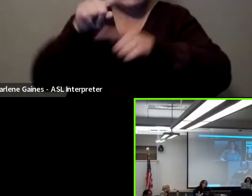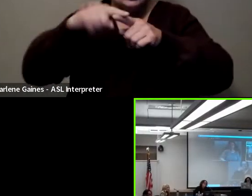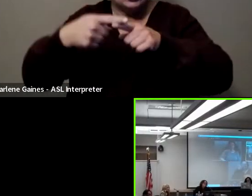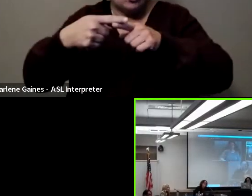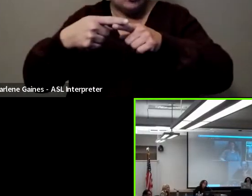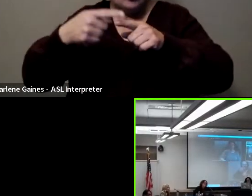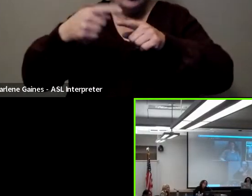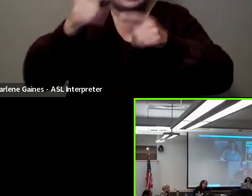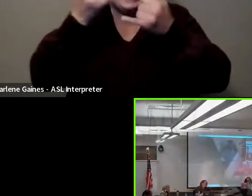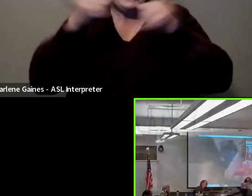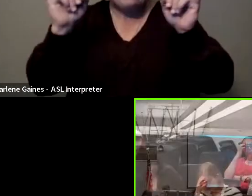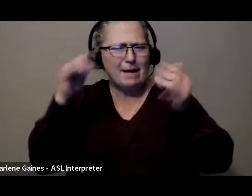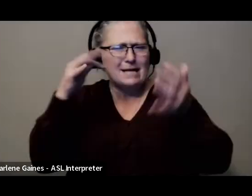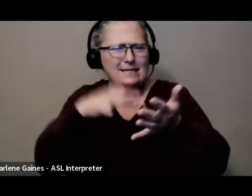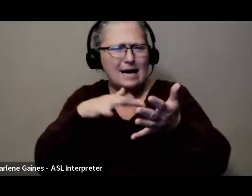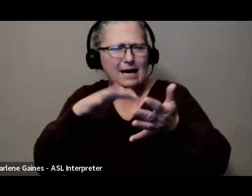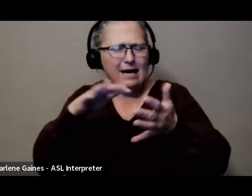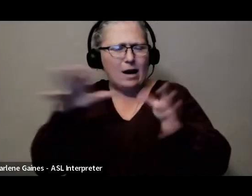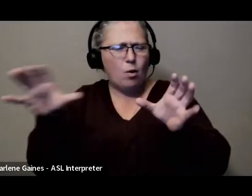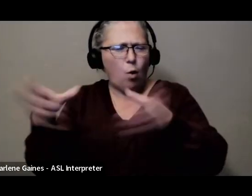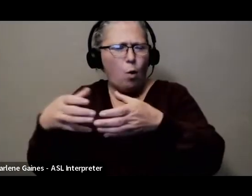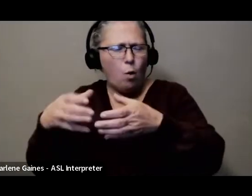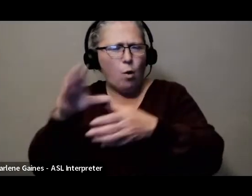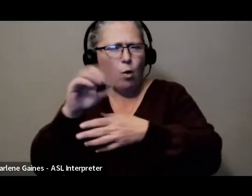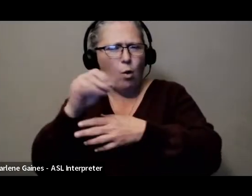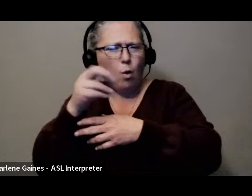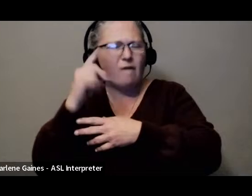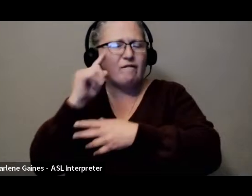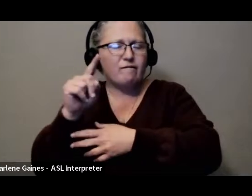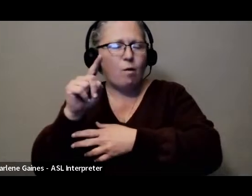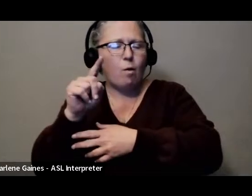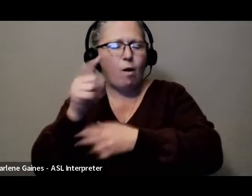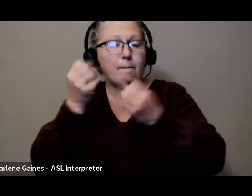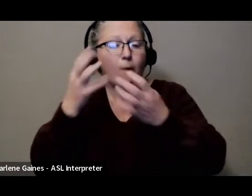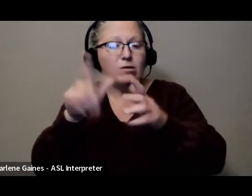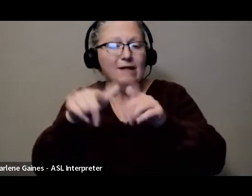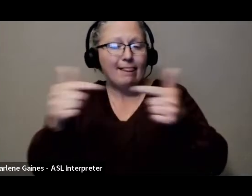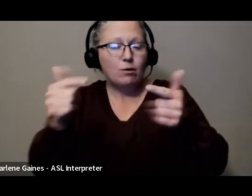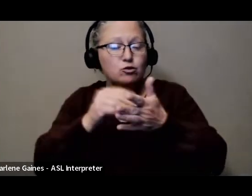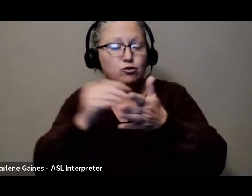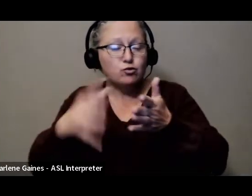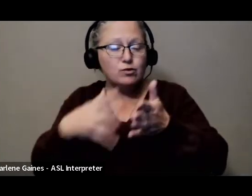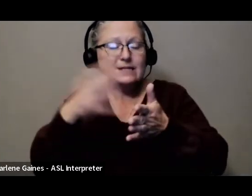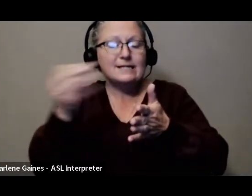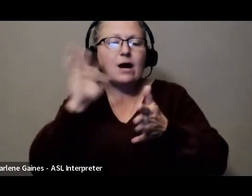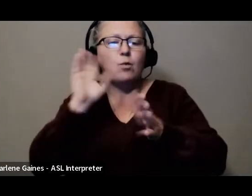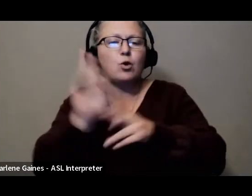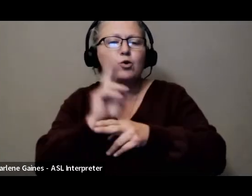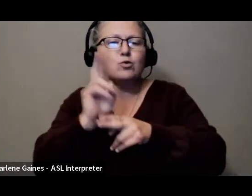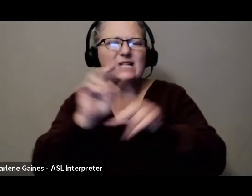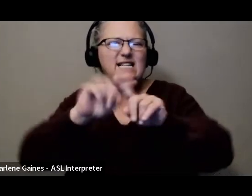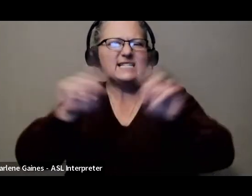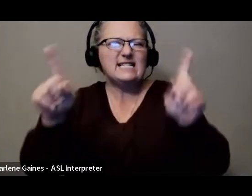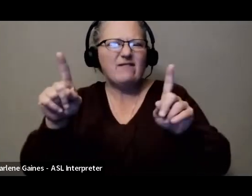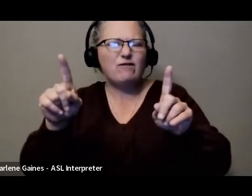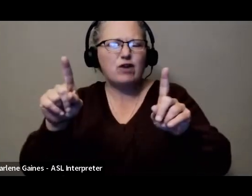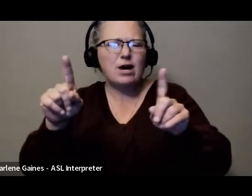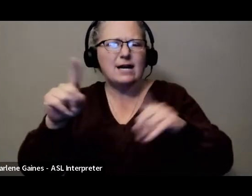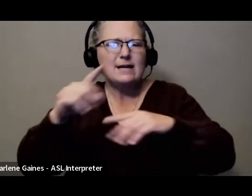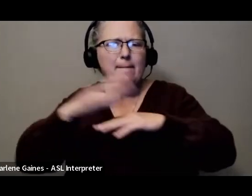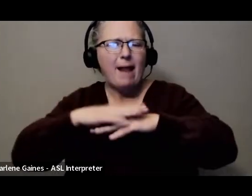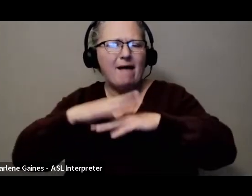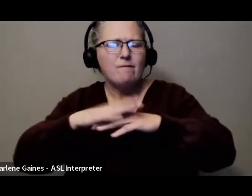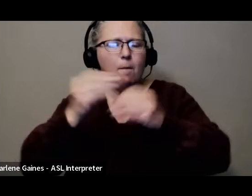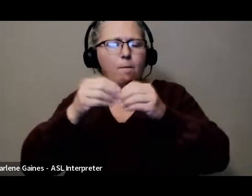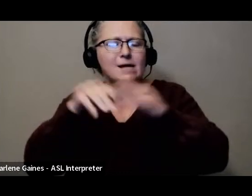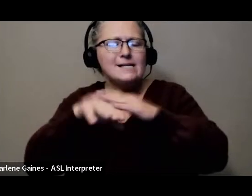an independent study cohort, especially for our multilingual students. And we're going to be using a different platform that's more